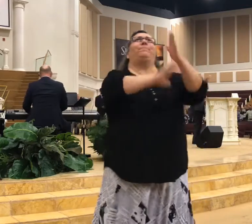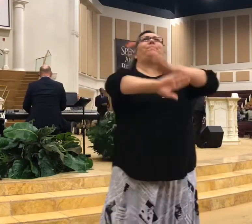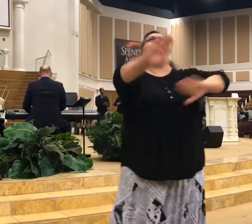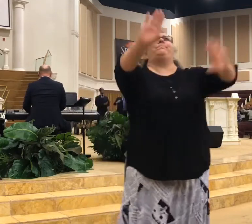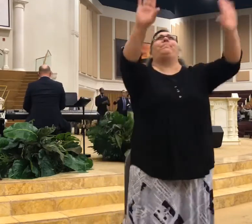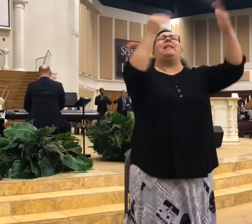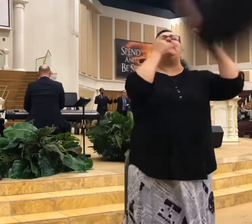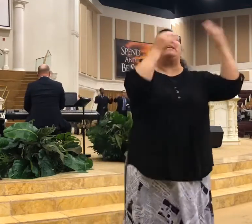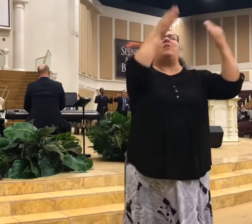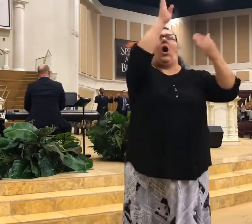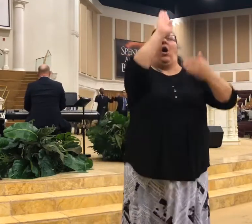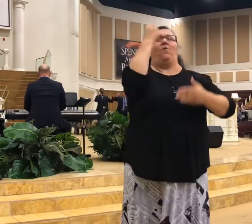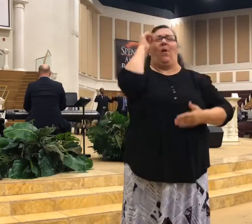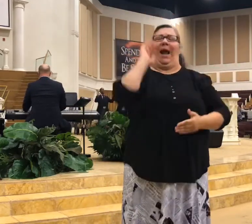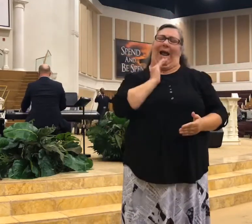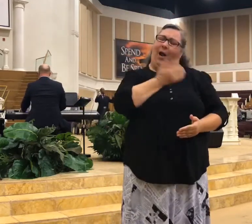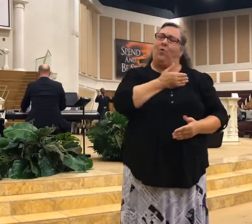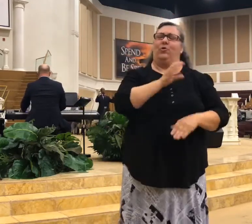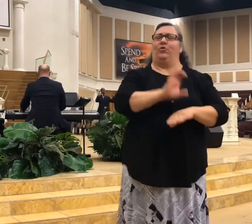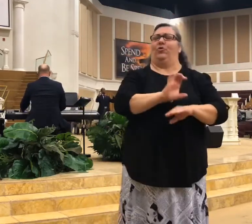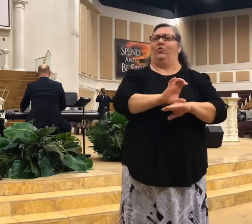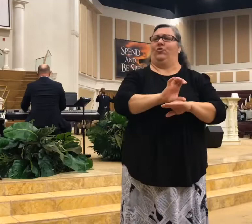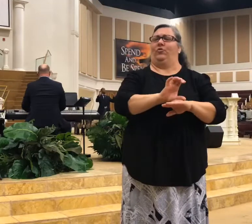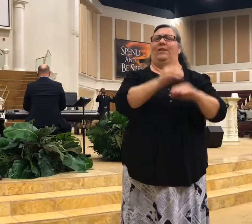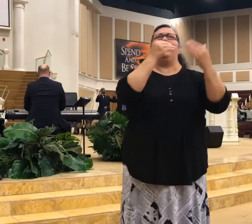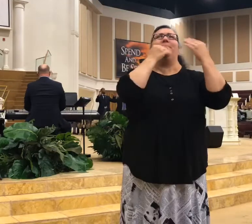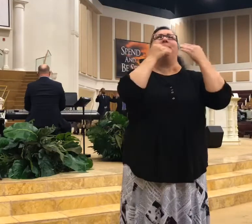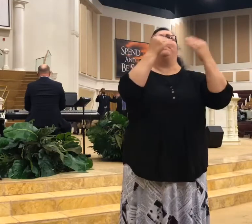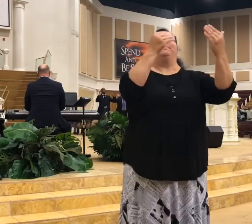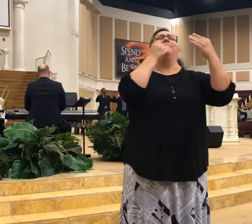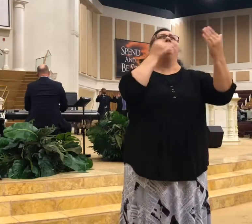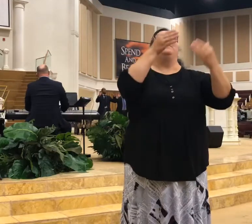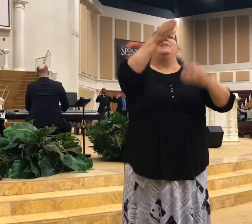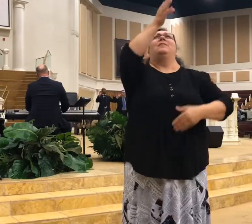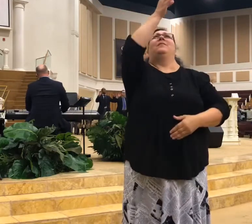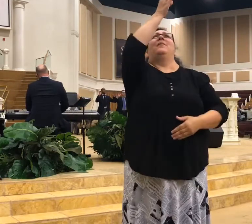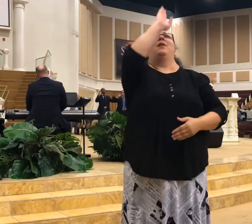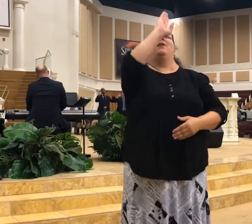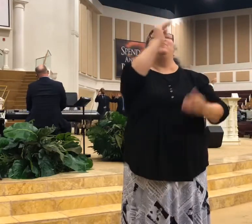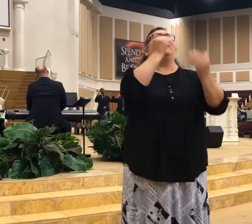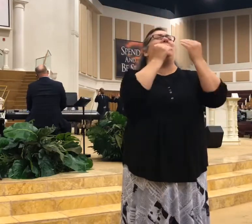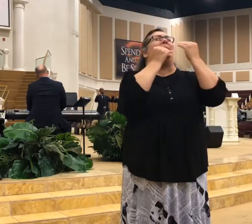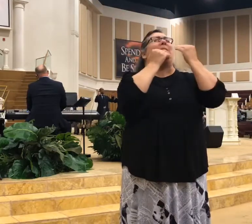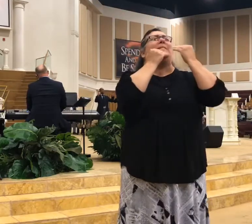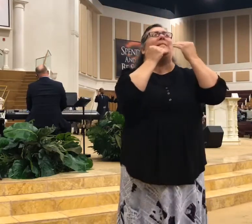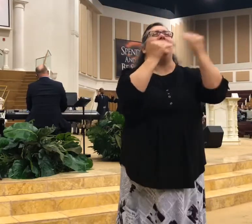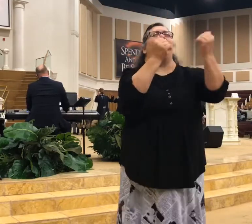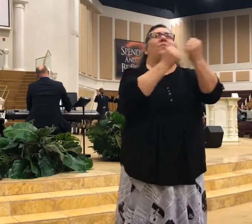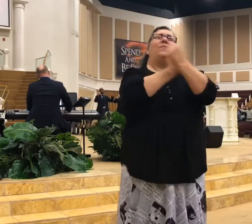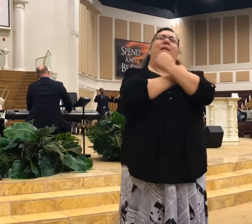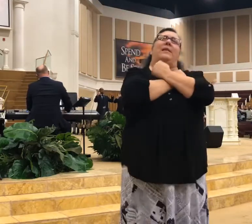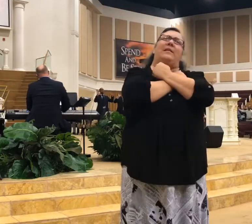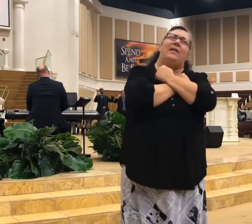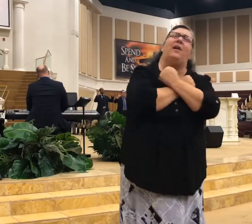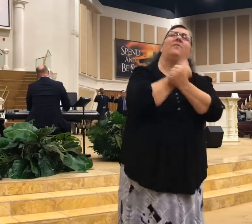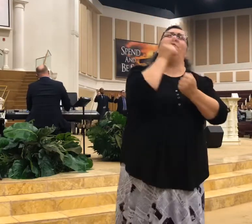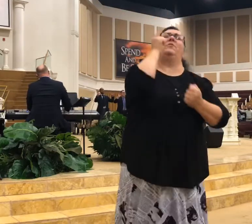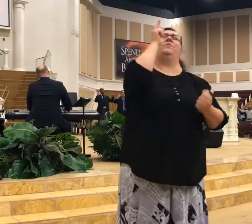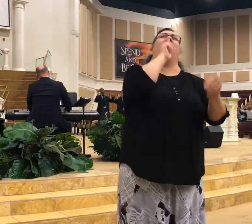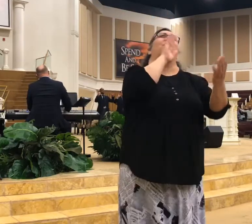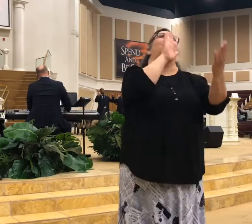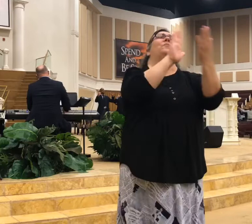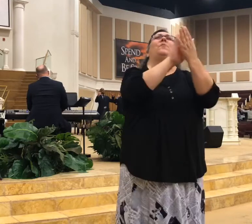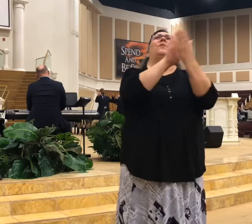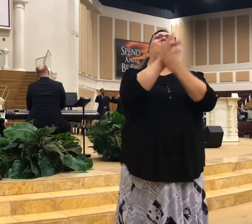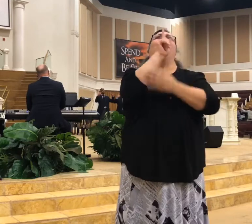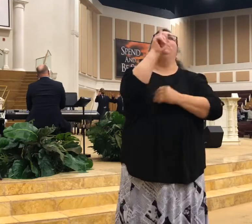our church. Let's thank Him for it right now. God, we thank You. We love You. We praise You.